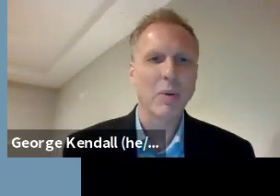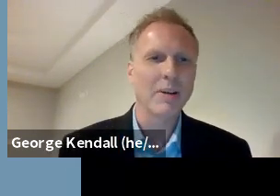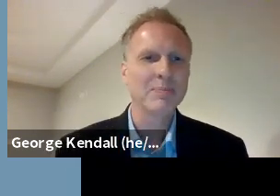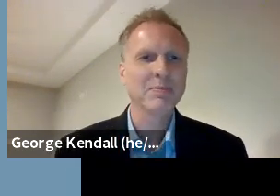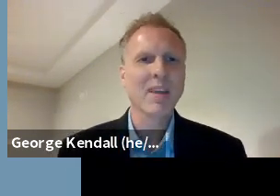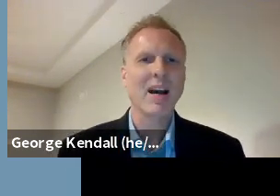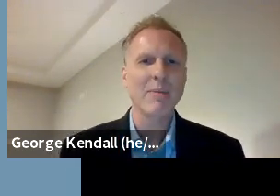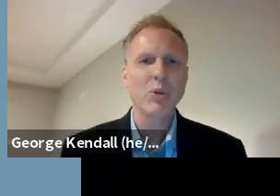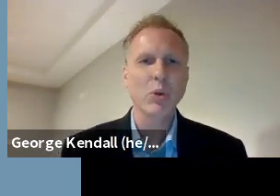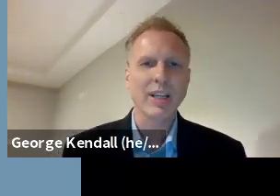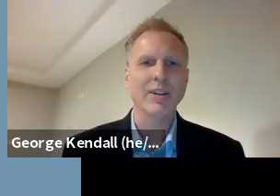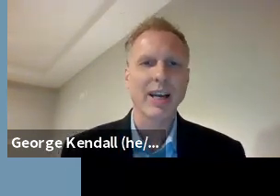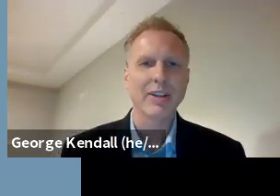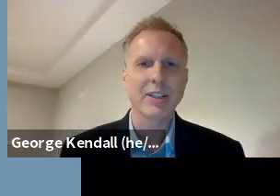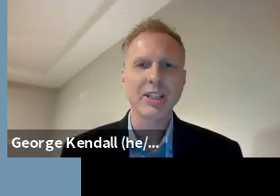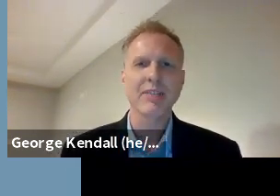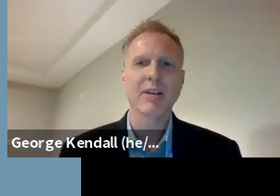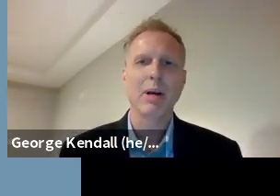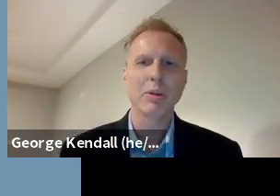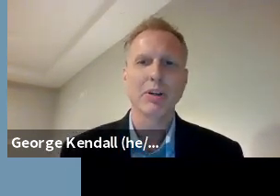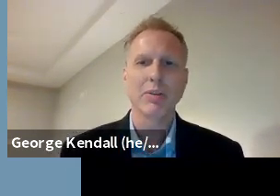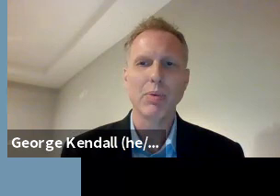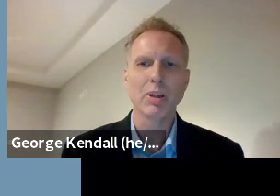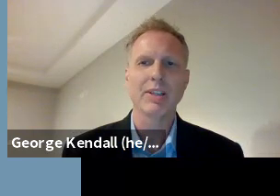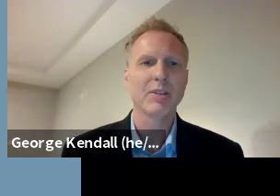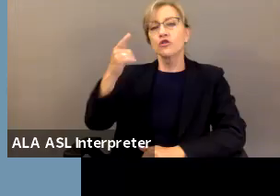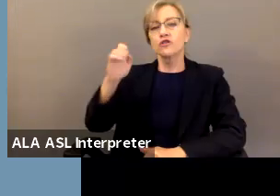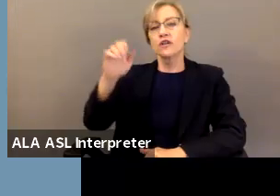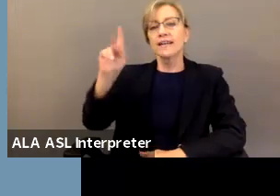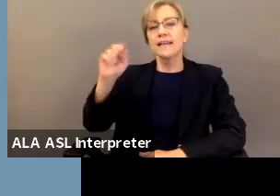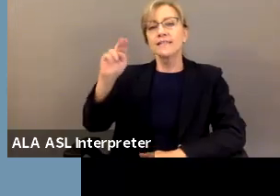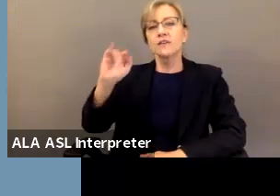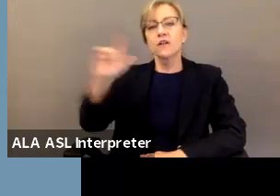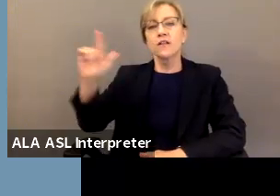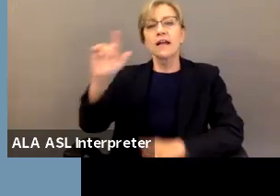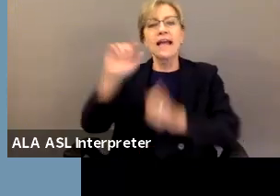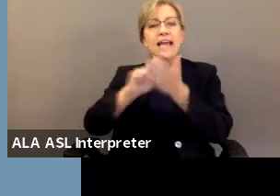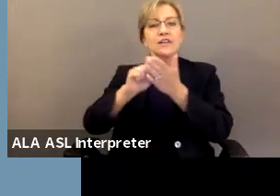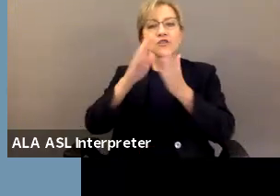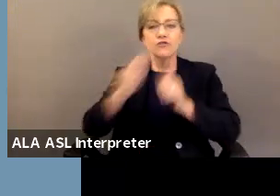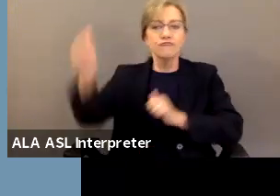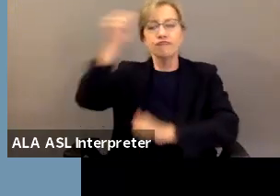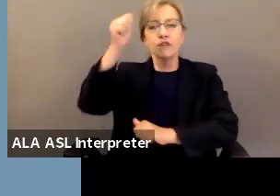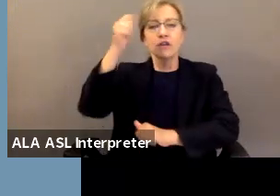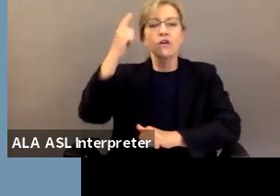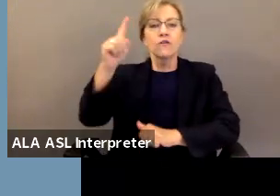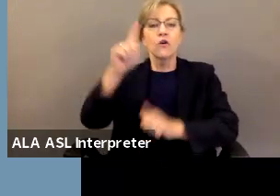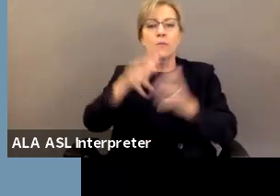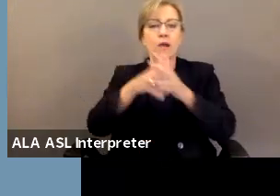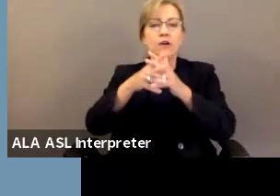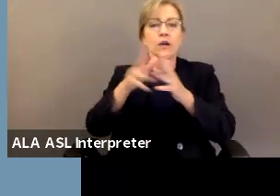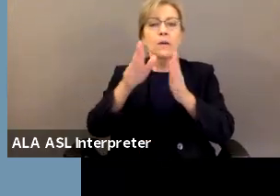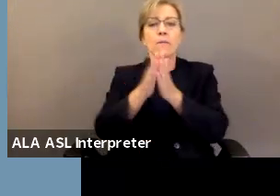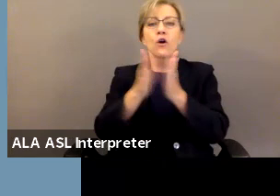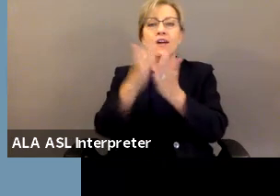Welcome, everyone. I'm George Kendall, Editor-in-Chief and Publisher for Booklist, published by the American Library Association. Thank you